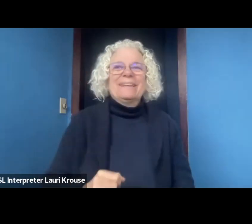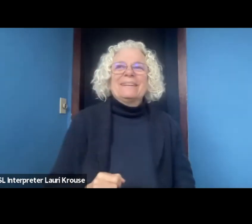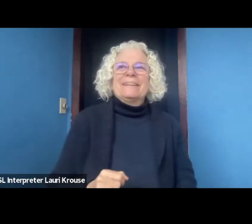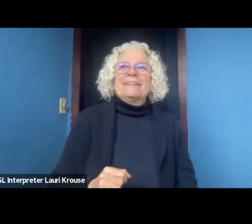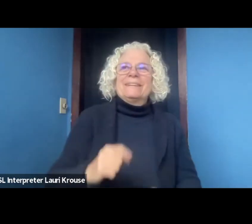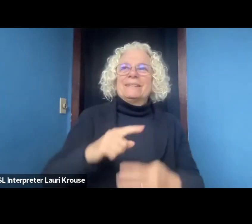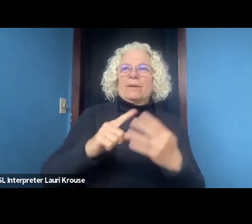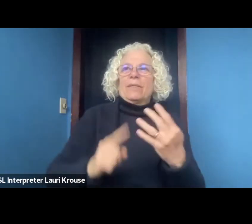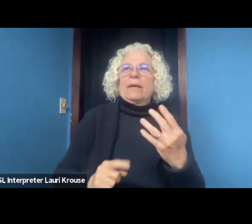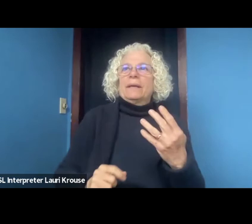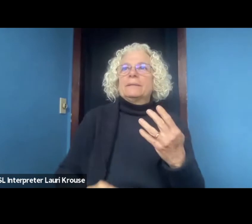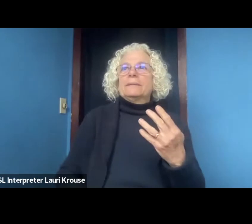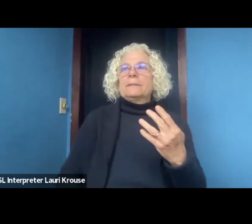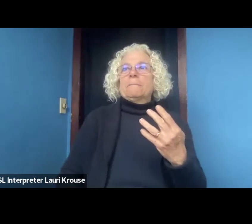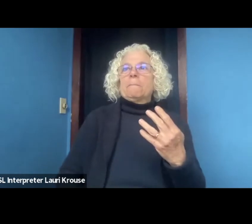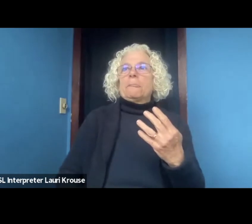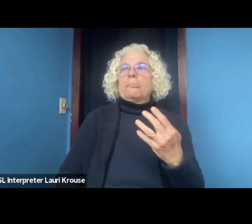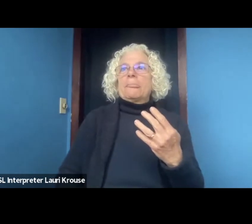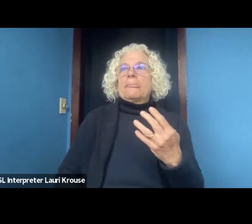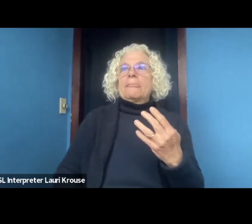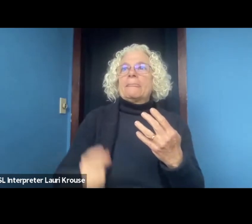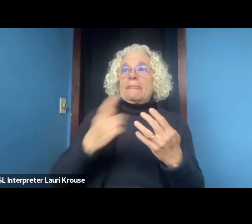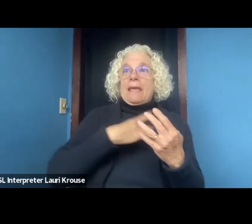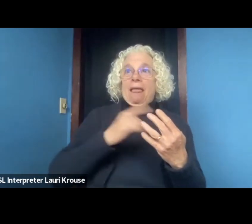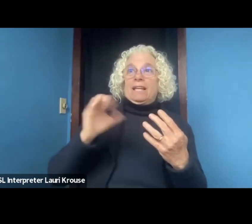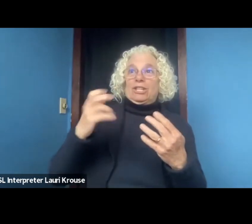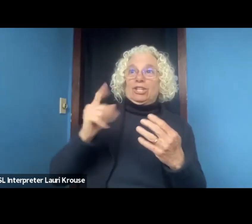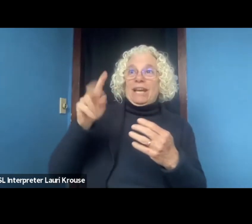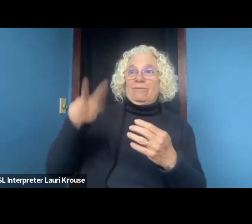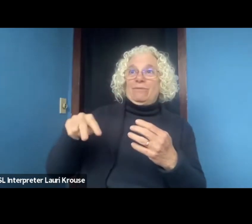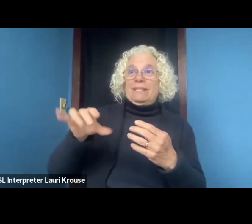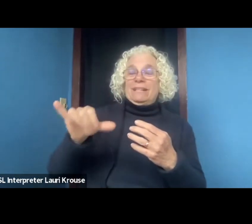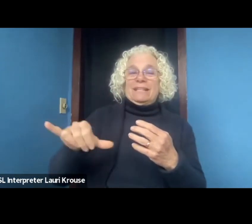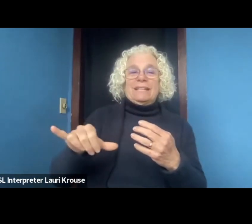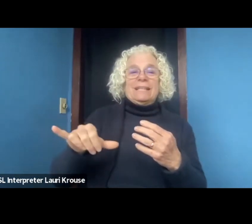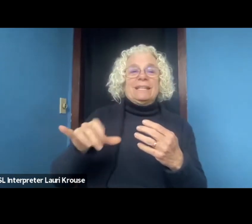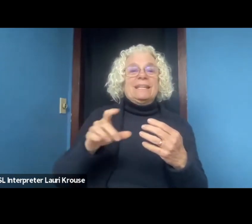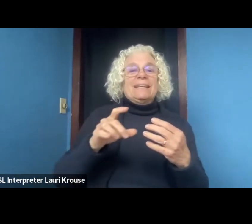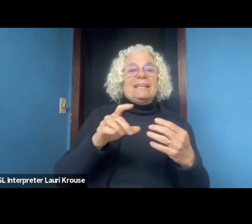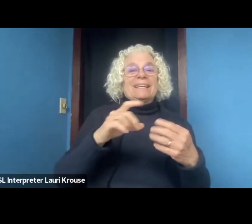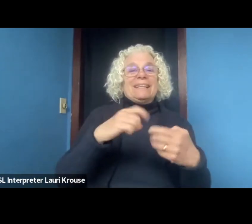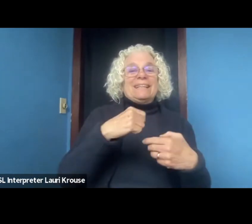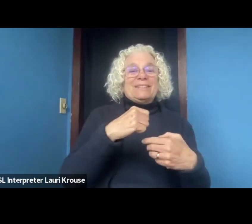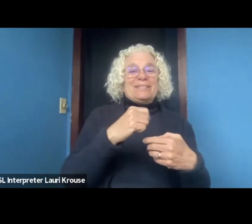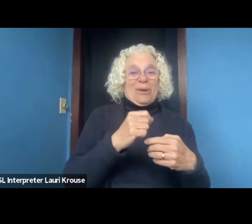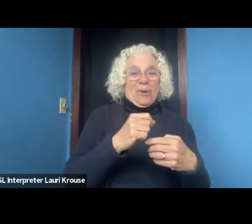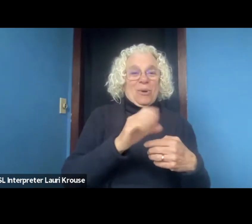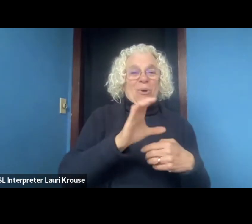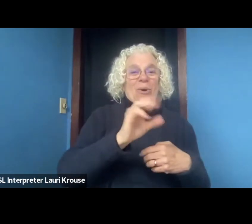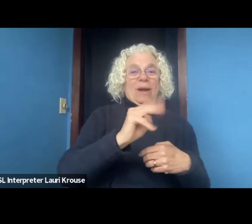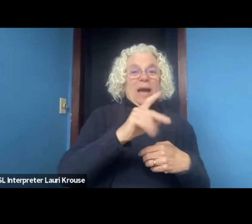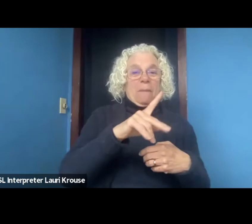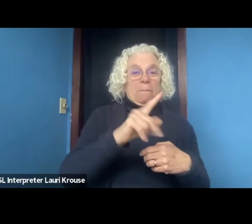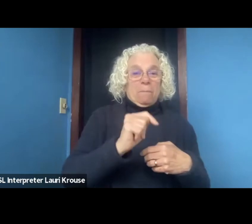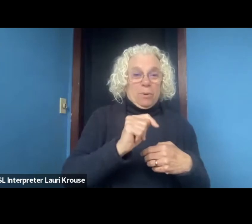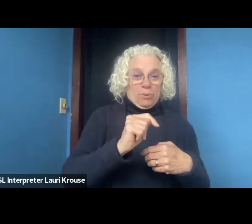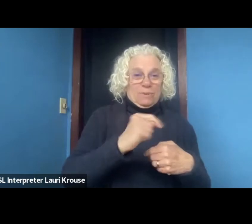excellent. I love all of this. So make the most with compost.